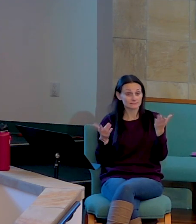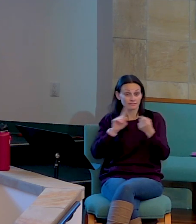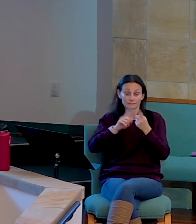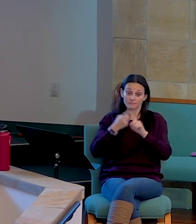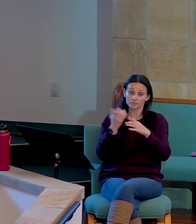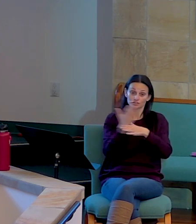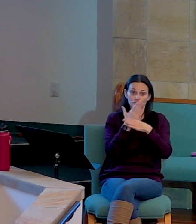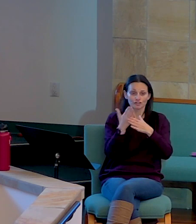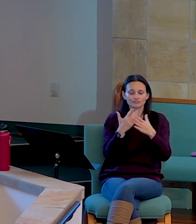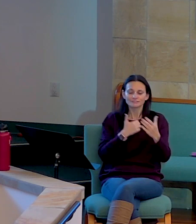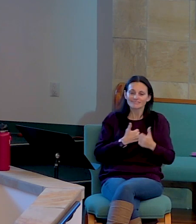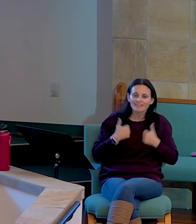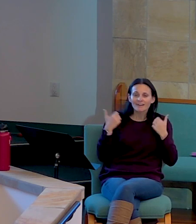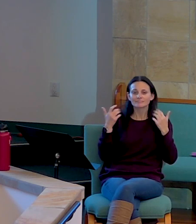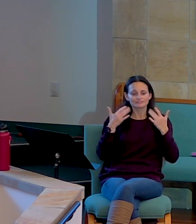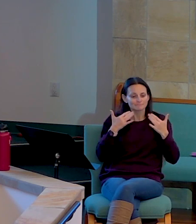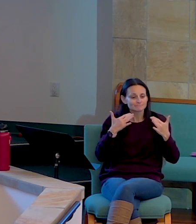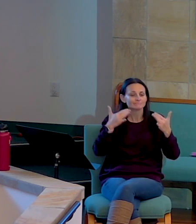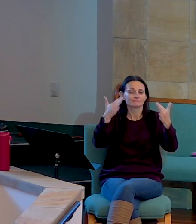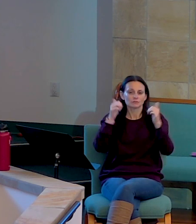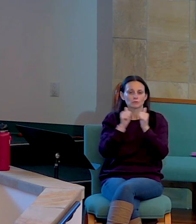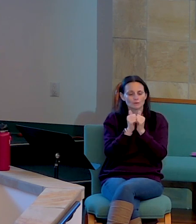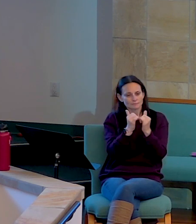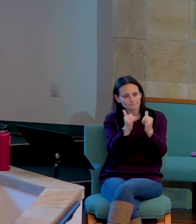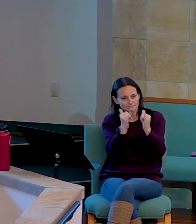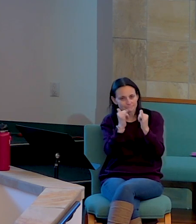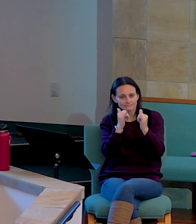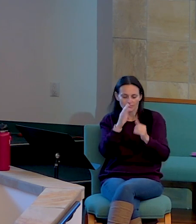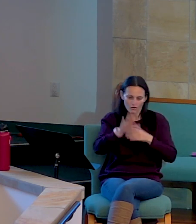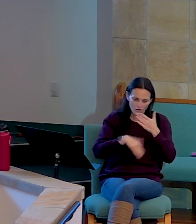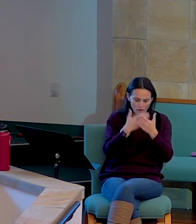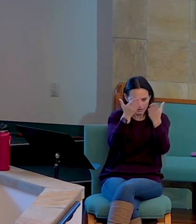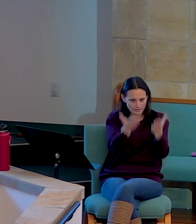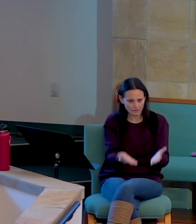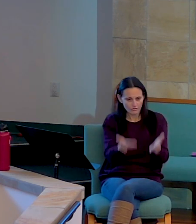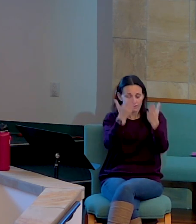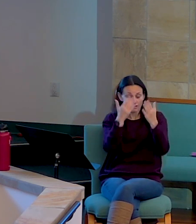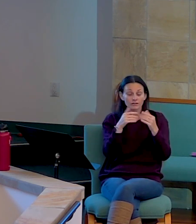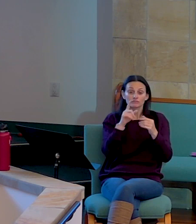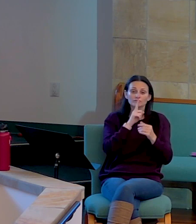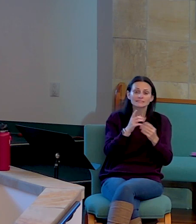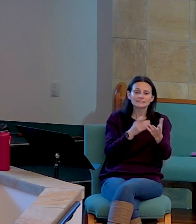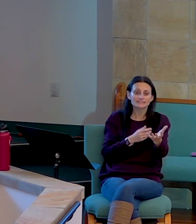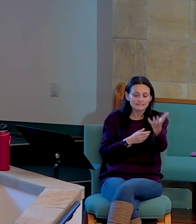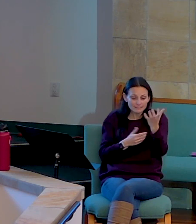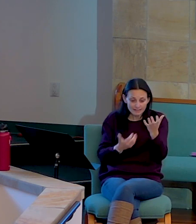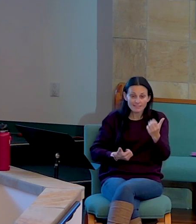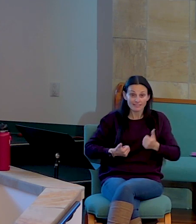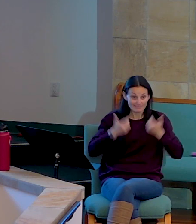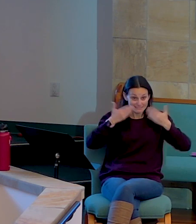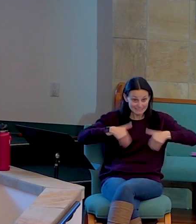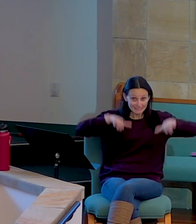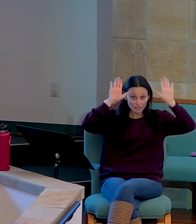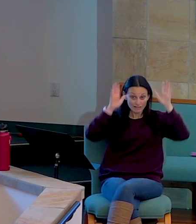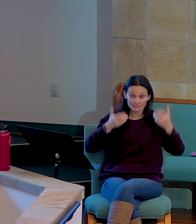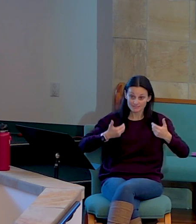a friend shares their life, lives out in mutuality all that they are, and even gives their life, sacrifices